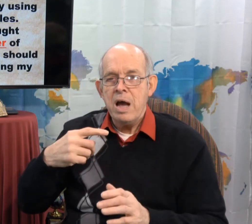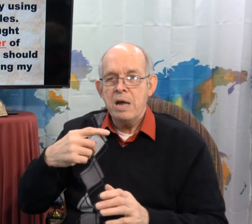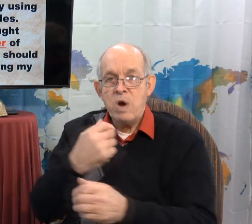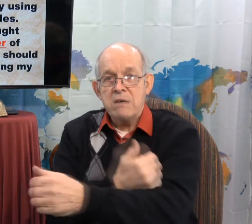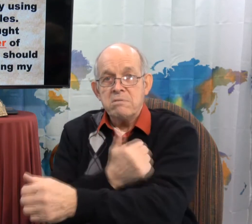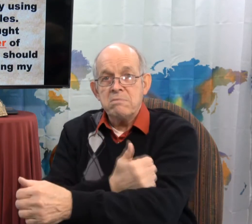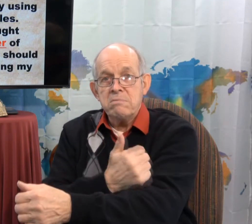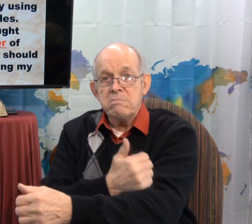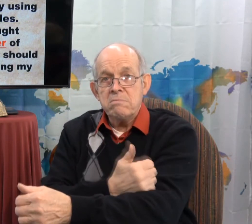Drug.